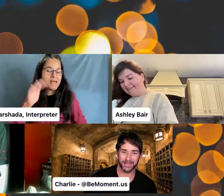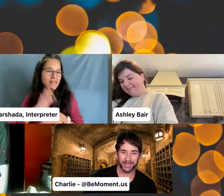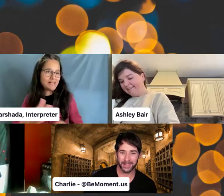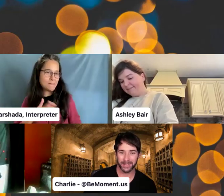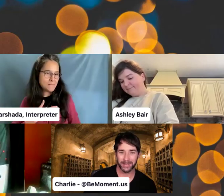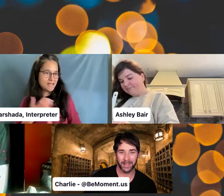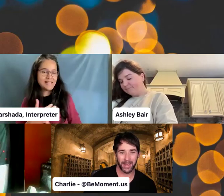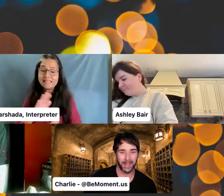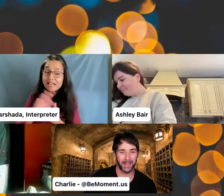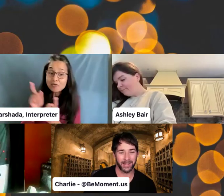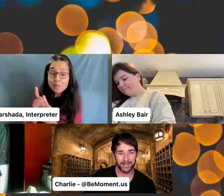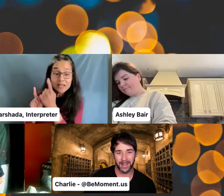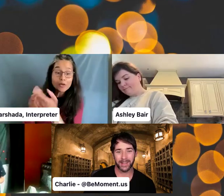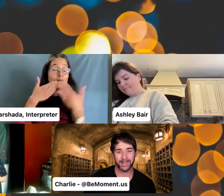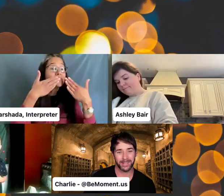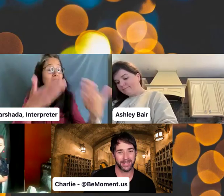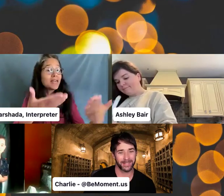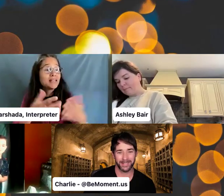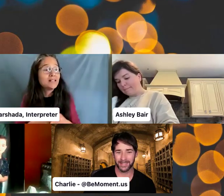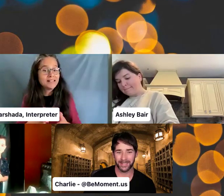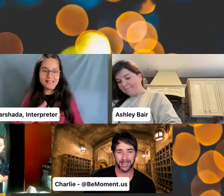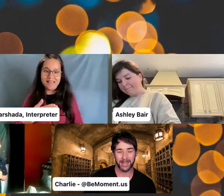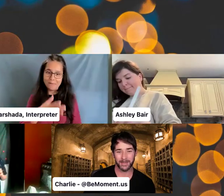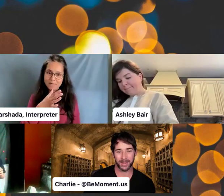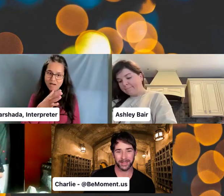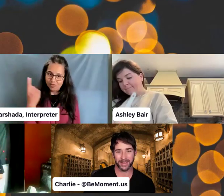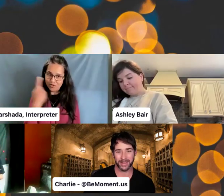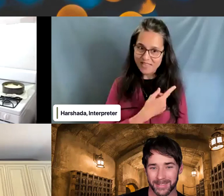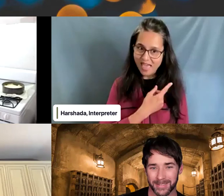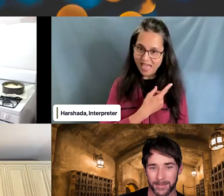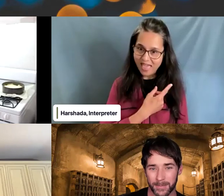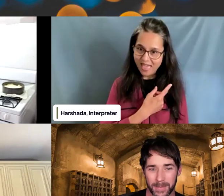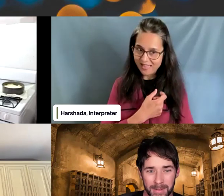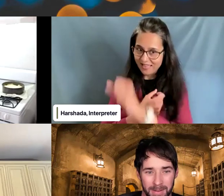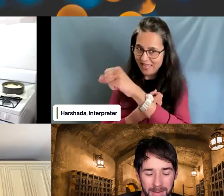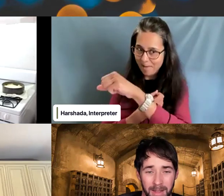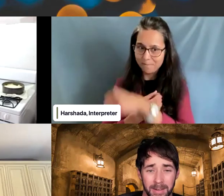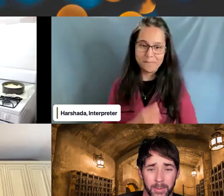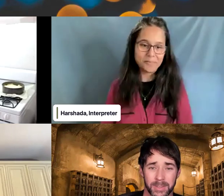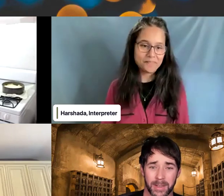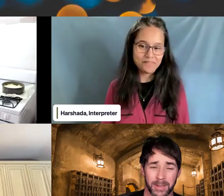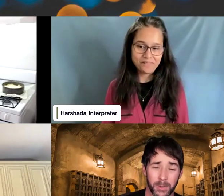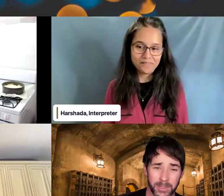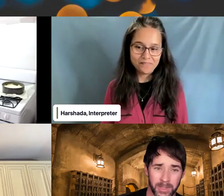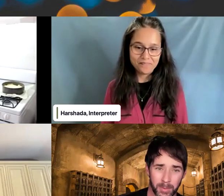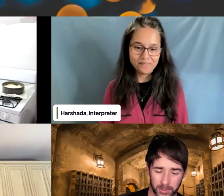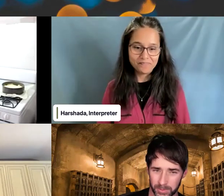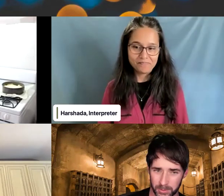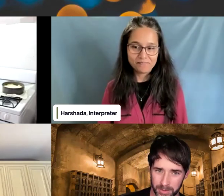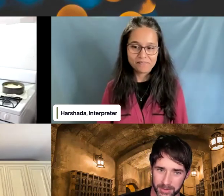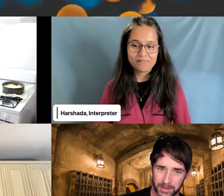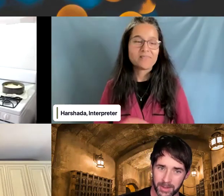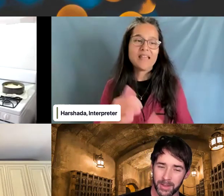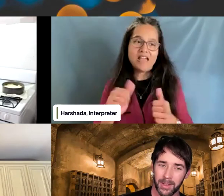Nice to meet you. Thank you. Happy Mother's Day. Yeah. Mother's Day. I did a New Zealand impression